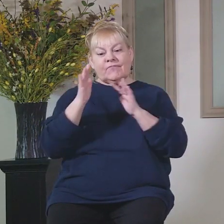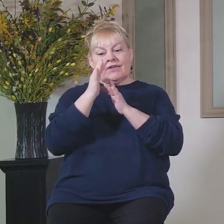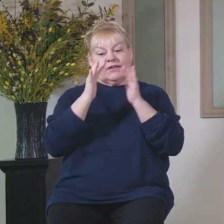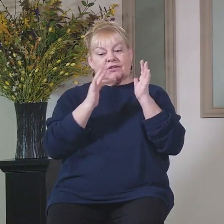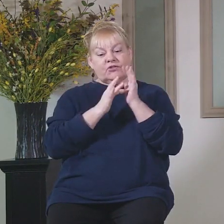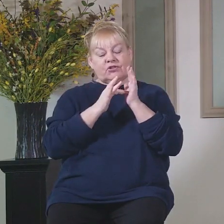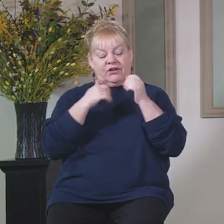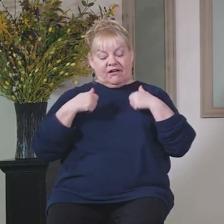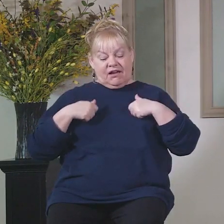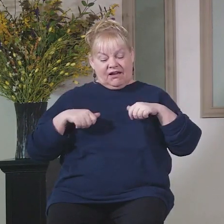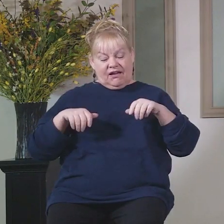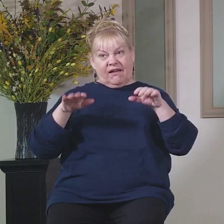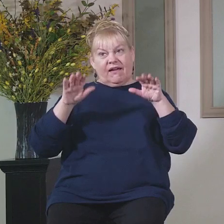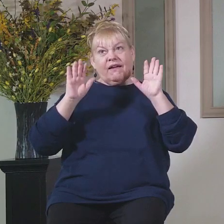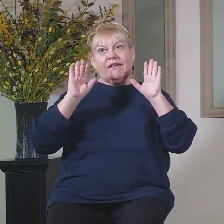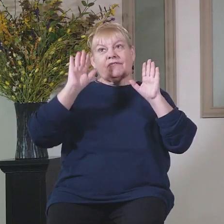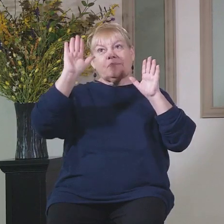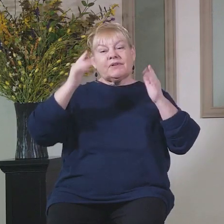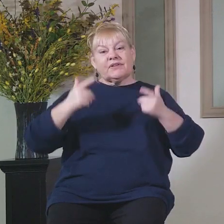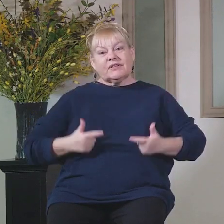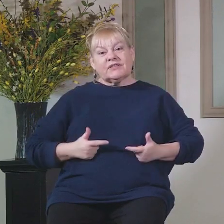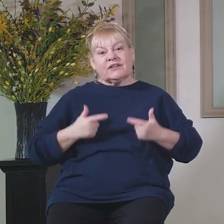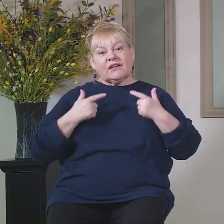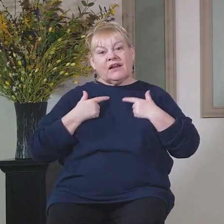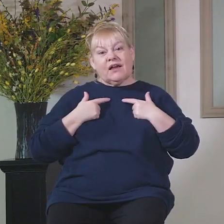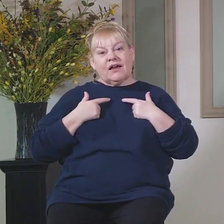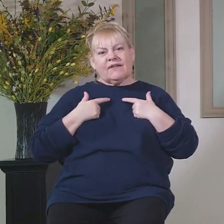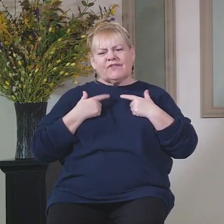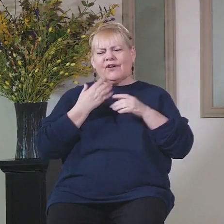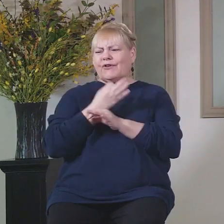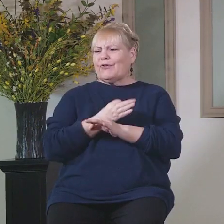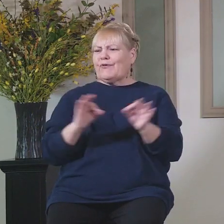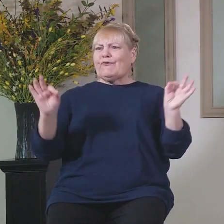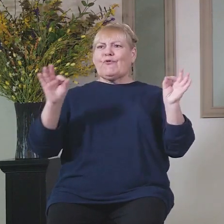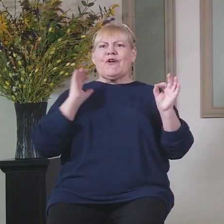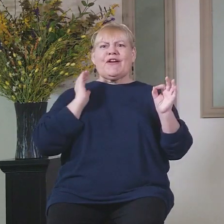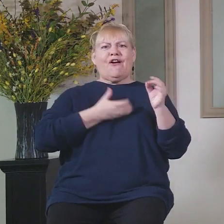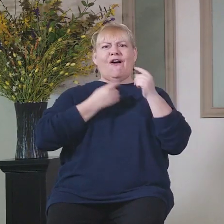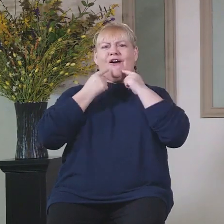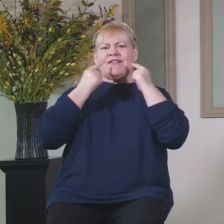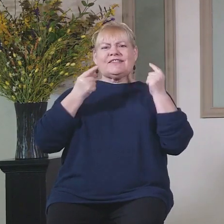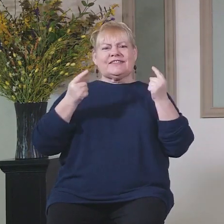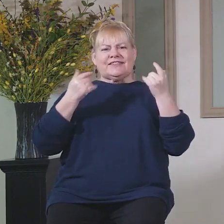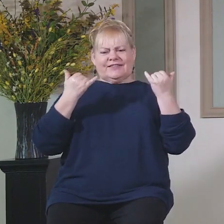Jesus laid down His life to free us from sin so that